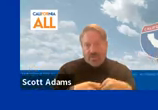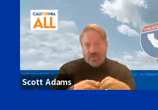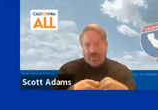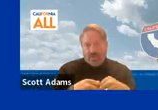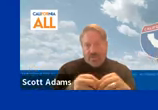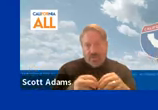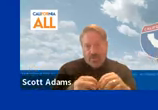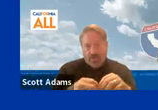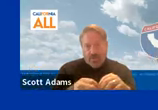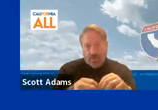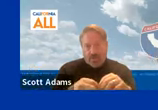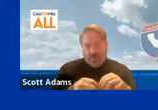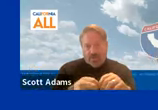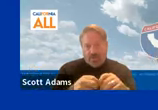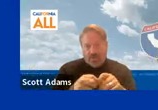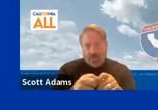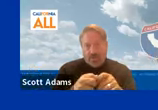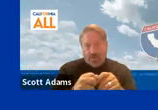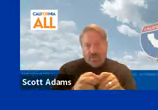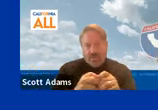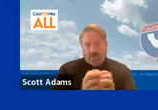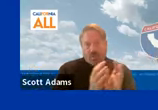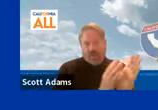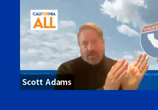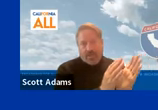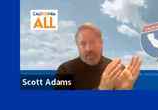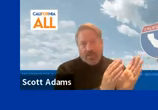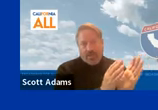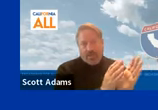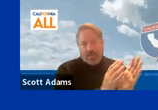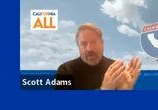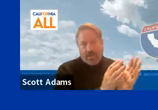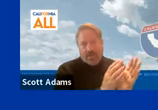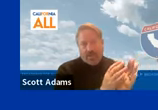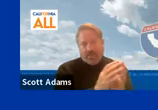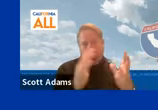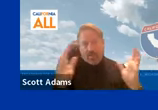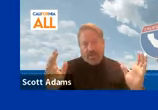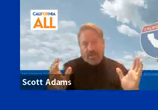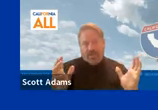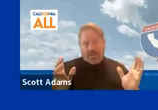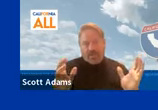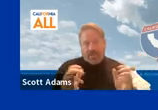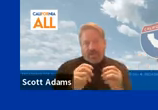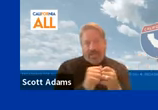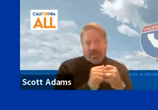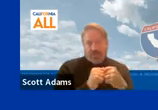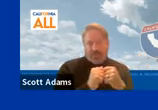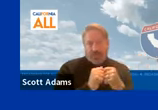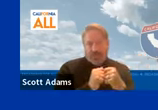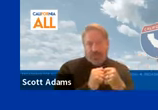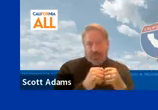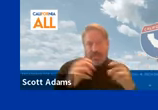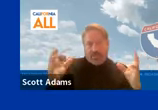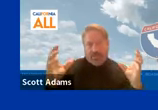grantees are doing that work. And so what this process is intended now to